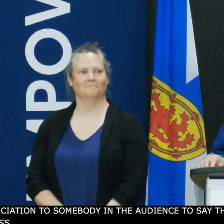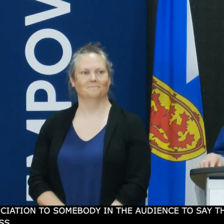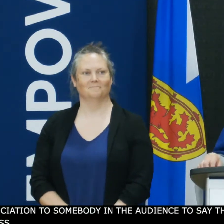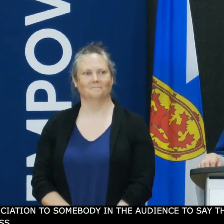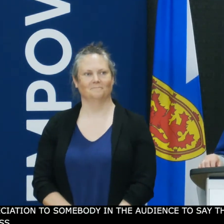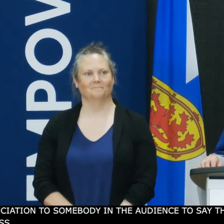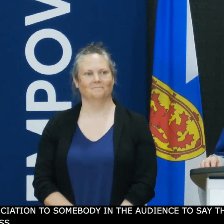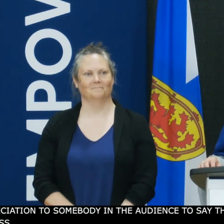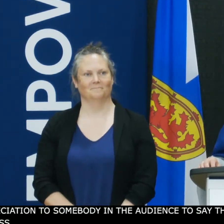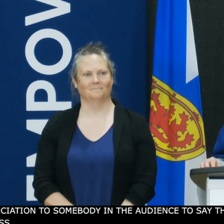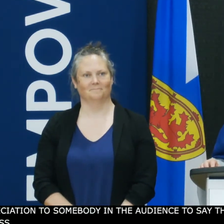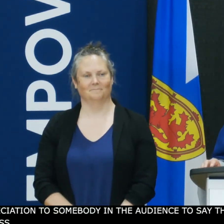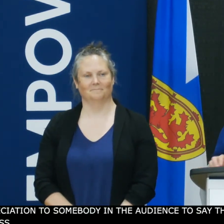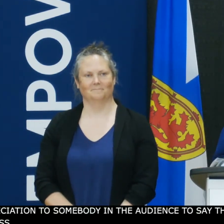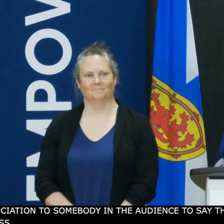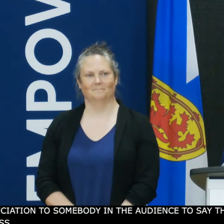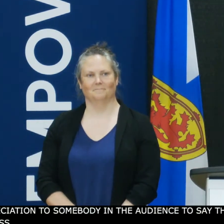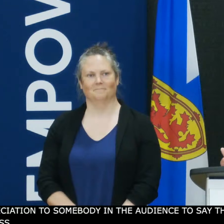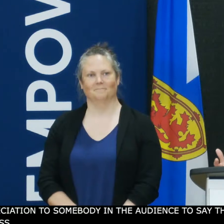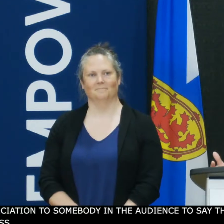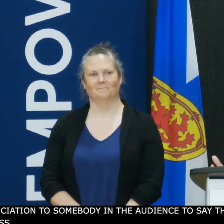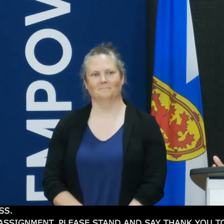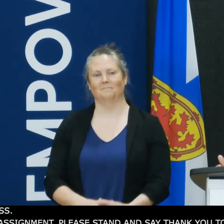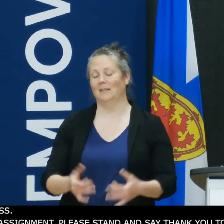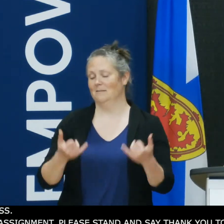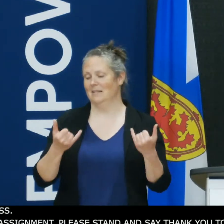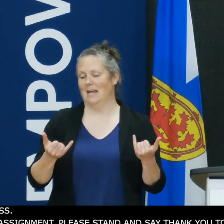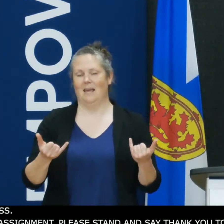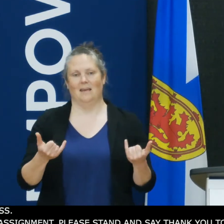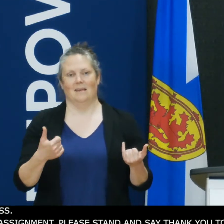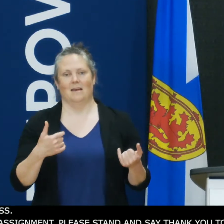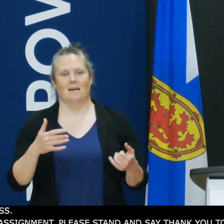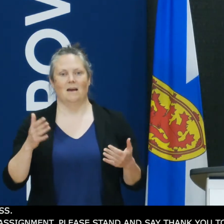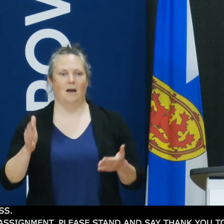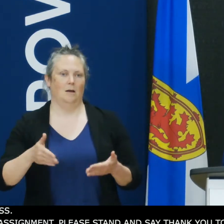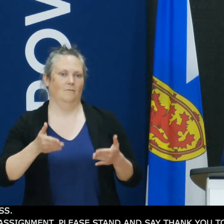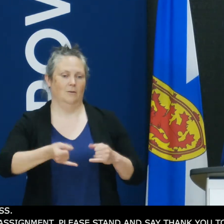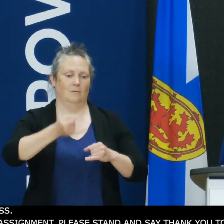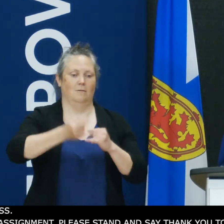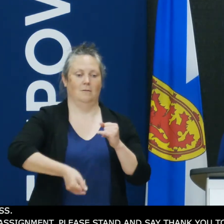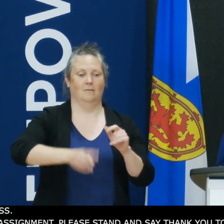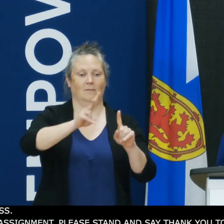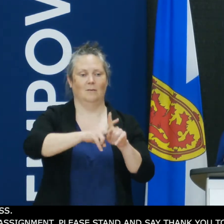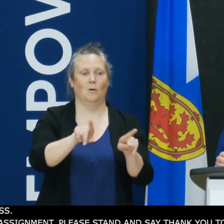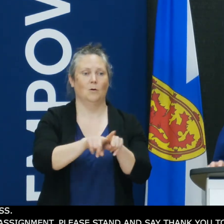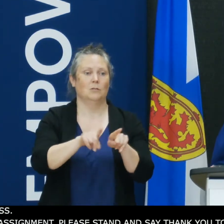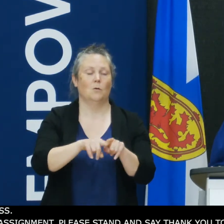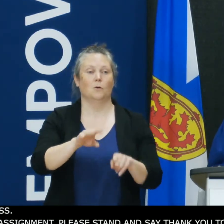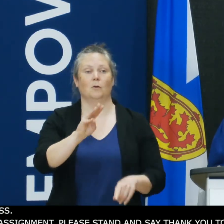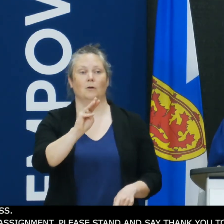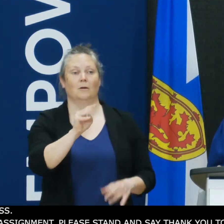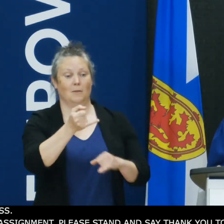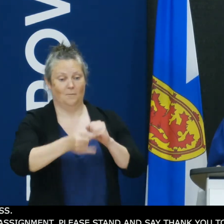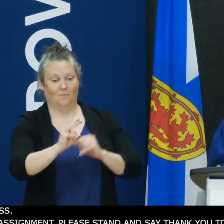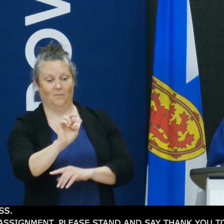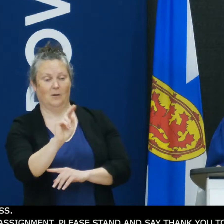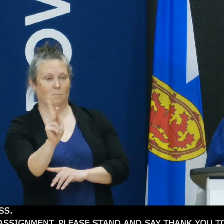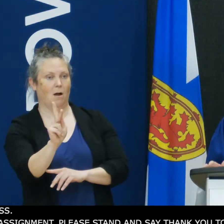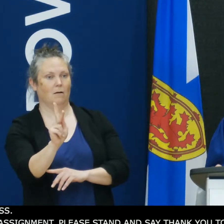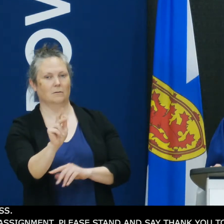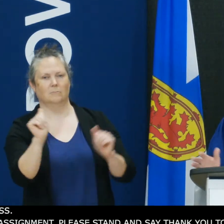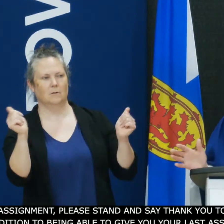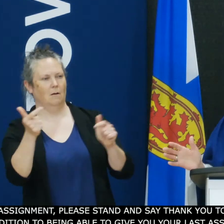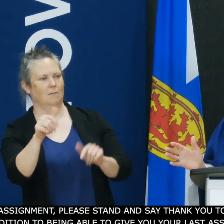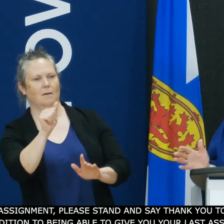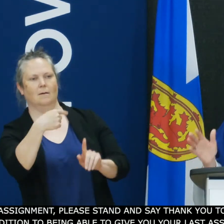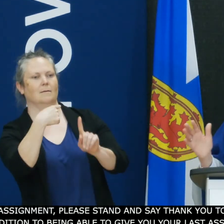So in addition to being able to give your last assignment, I'm also able to give your mark on your last assignment. So I would give you